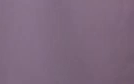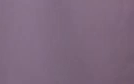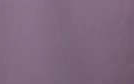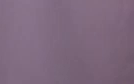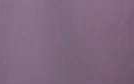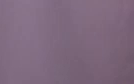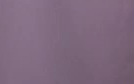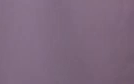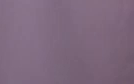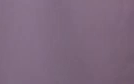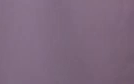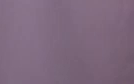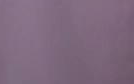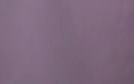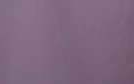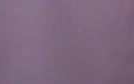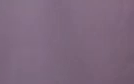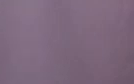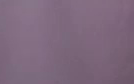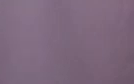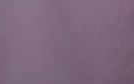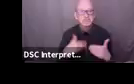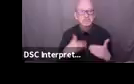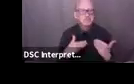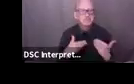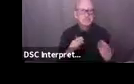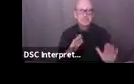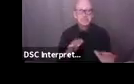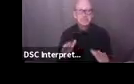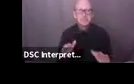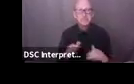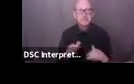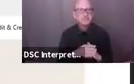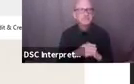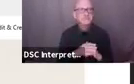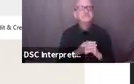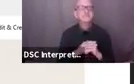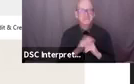And I'm just gonna go with the flow here.